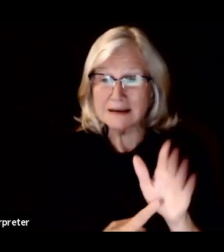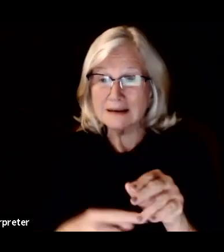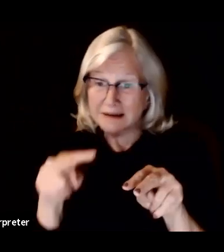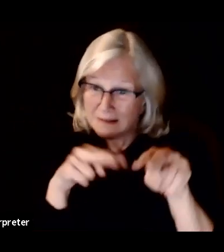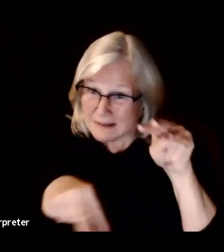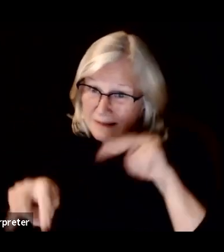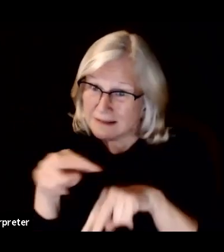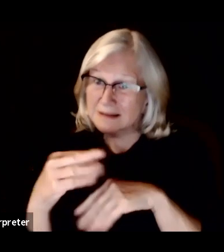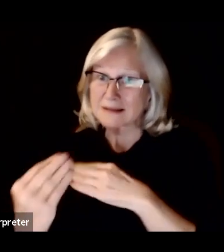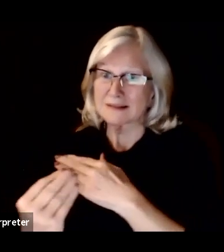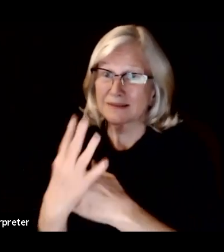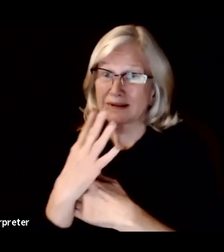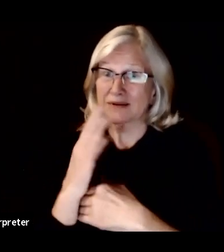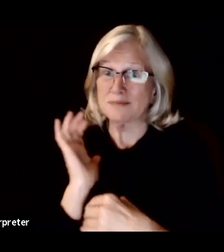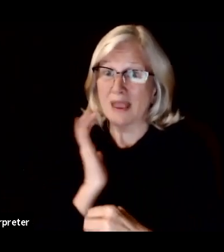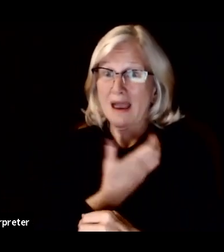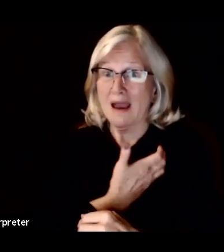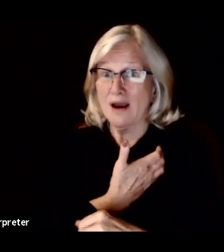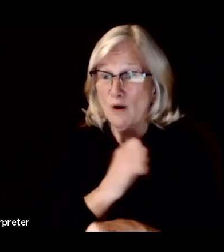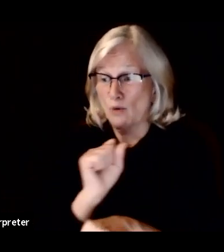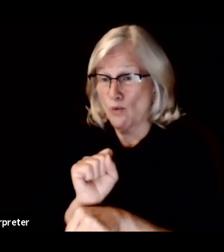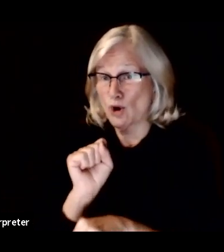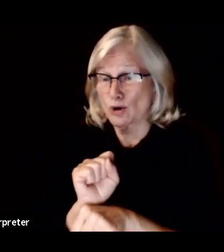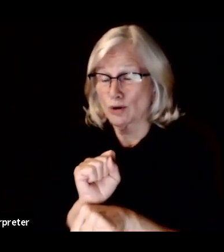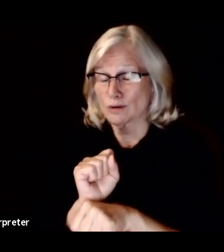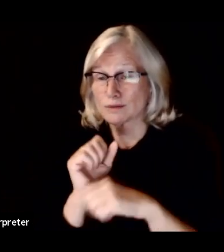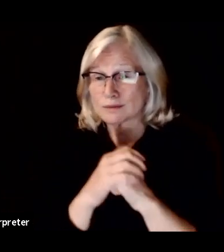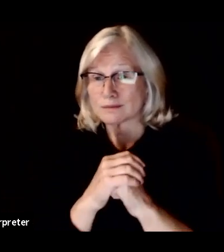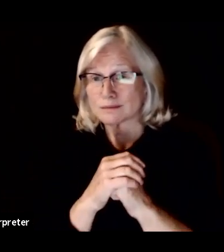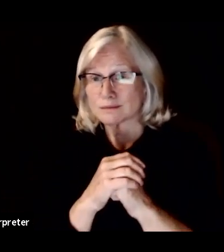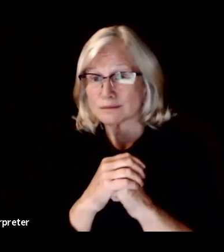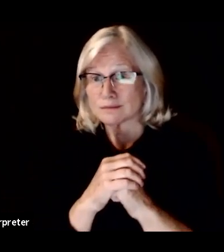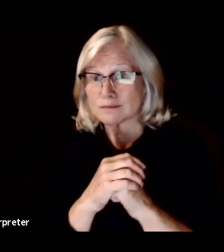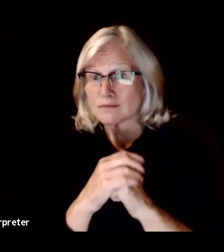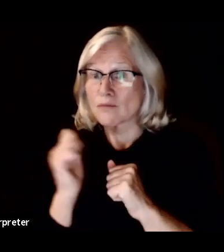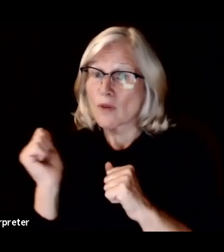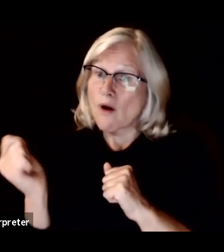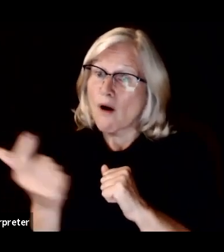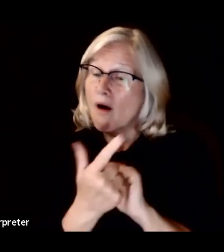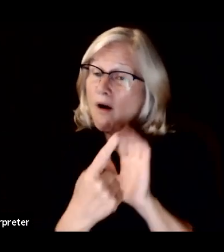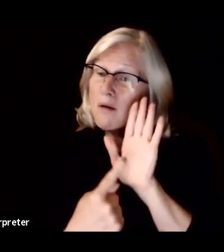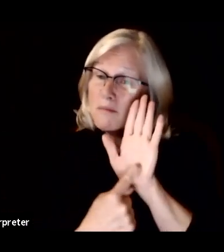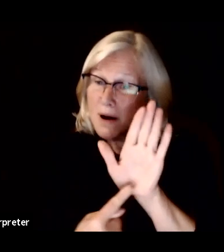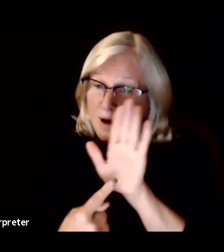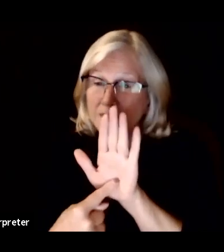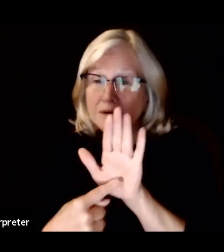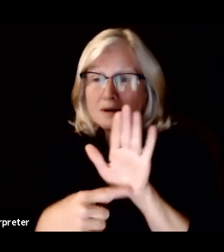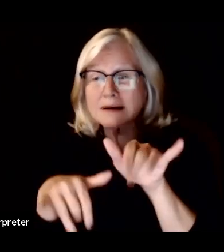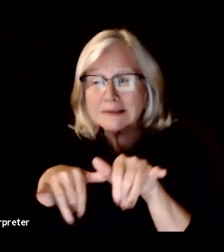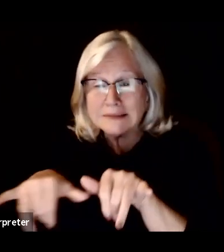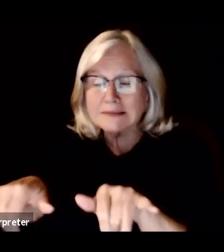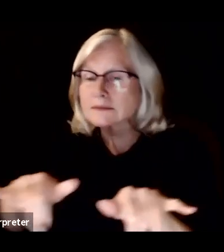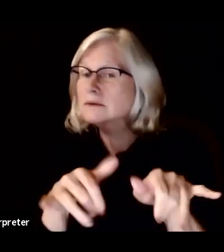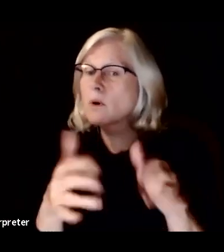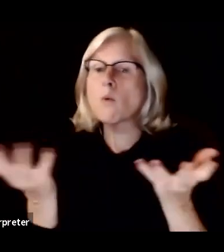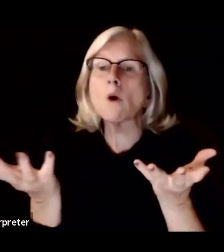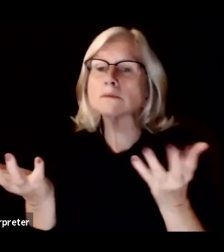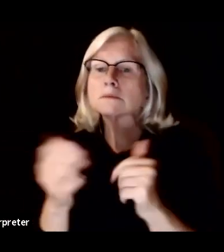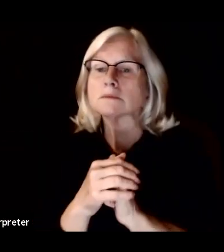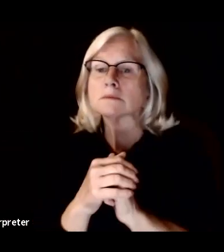us. So I think all of those models have in common the fact that they're highly dependent on the assumptions that they use about things